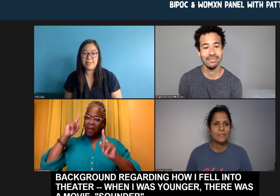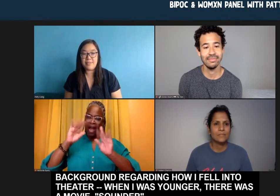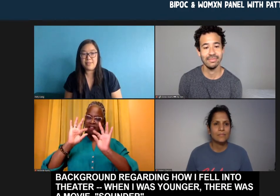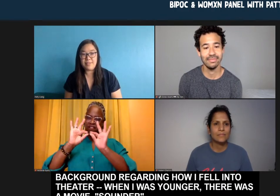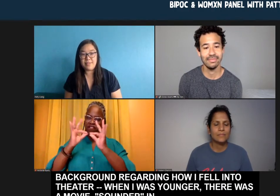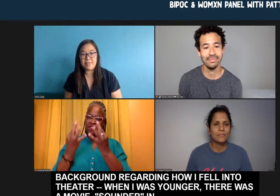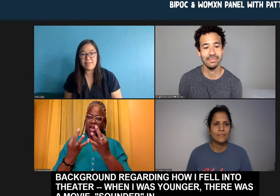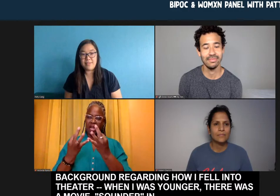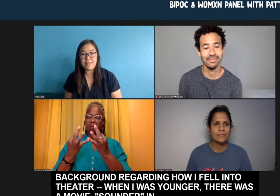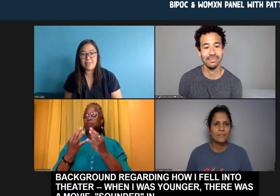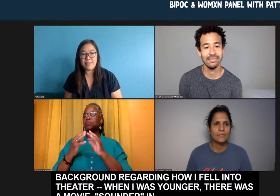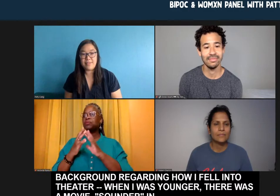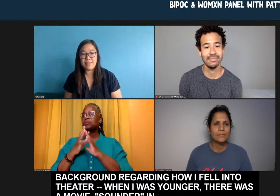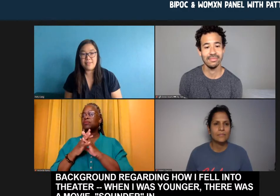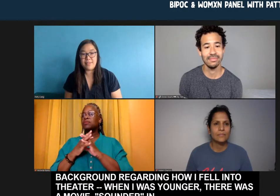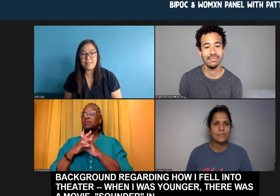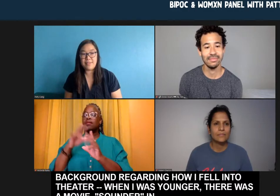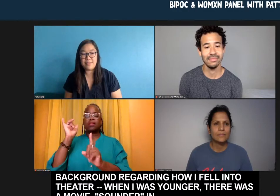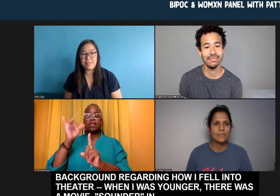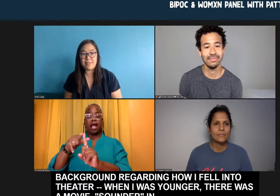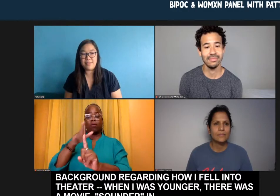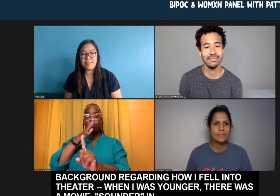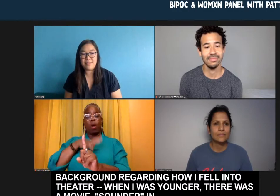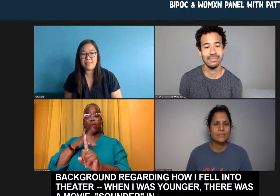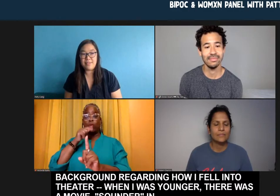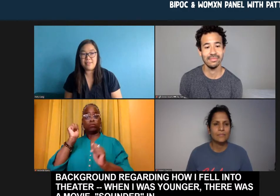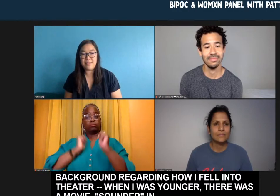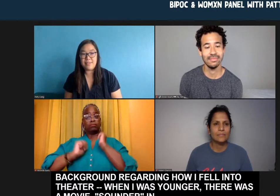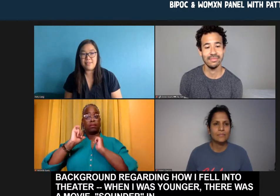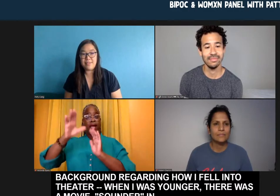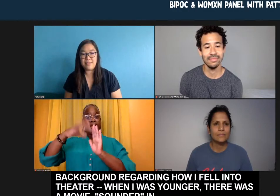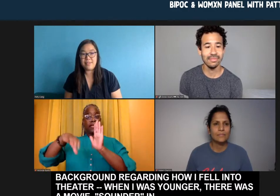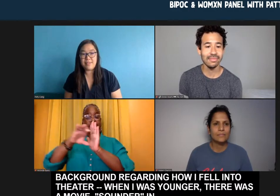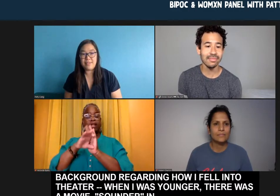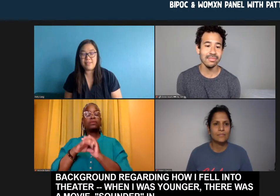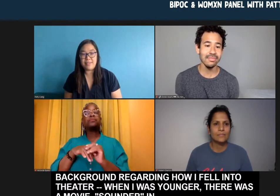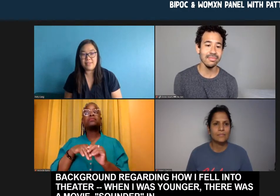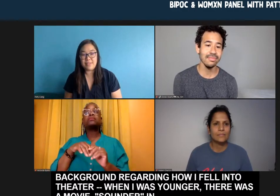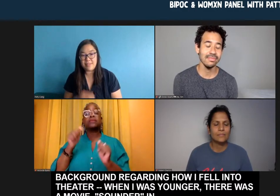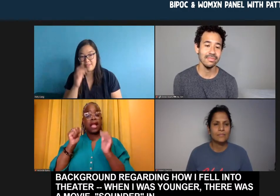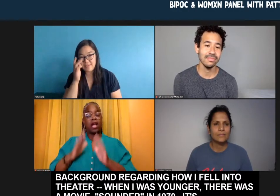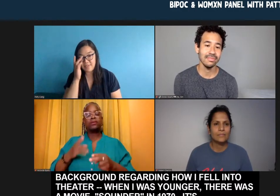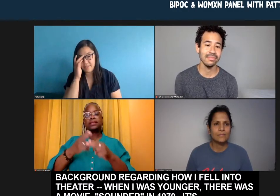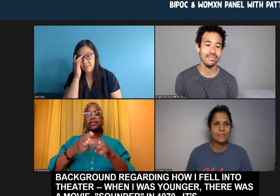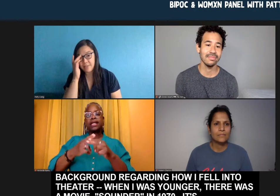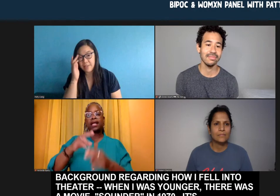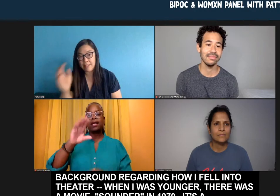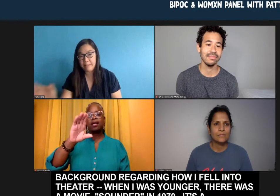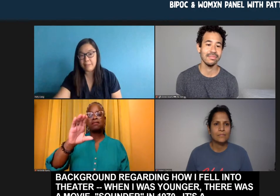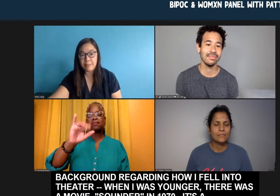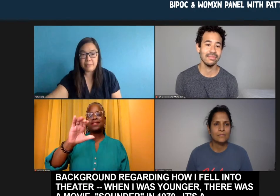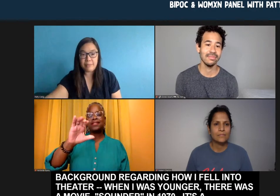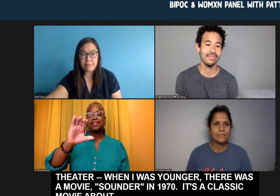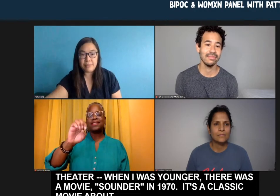movie. It's about a Black family, and the woman who was the lead character, the lead